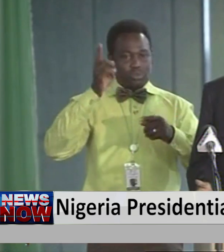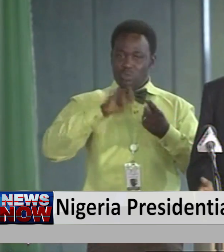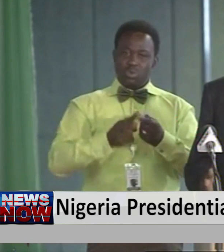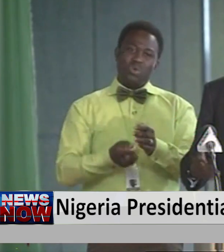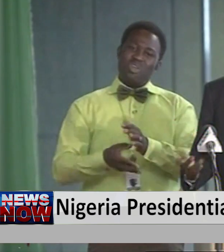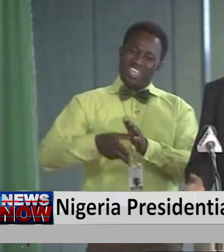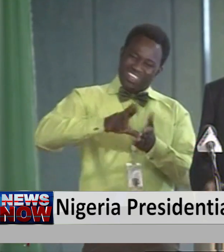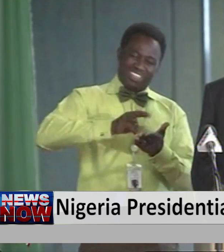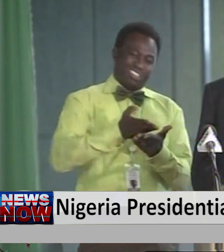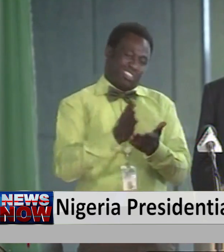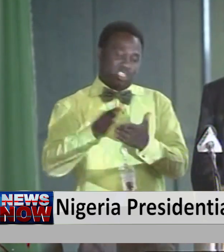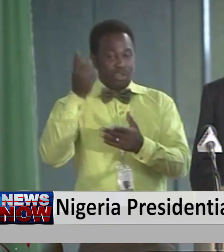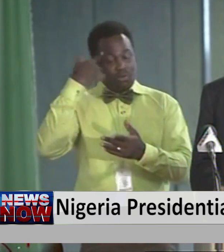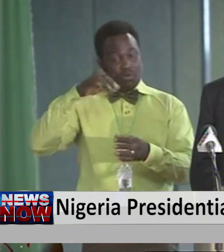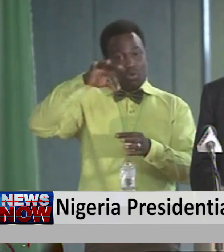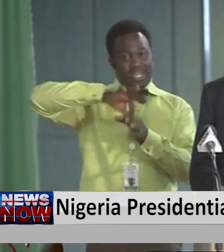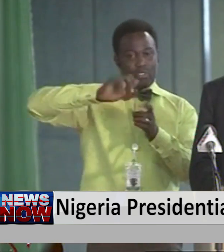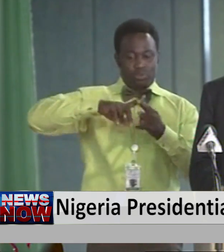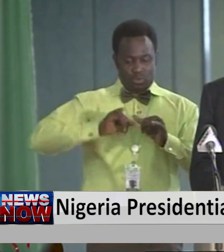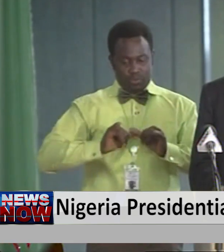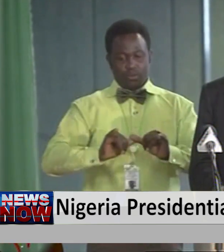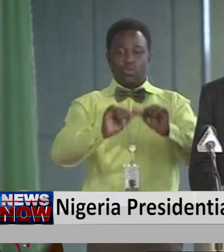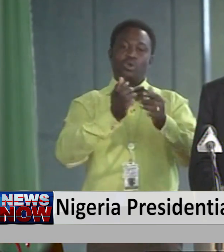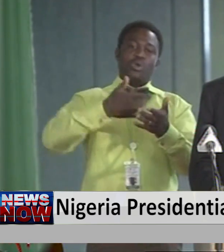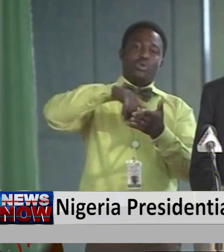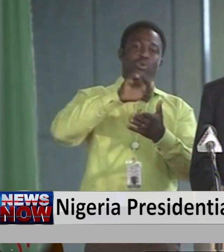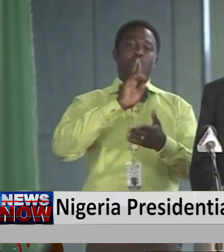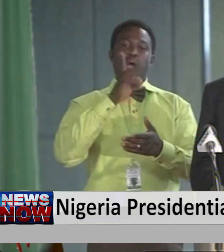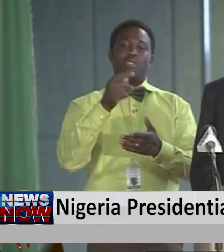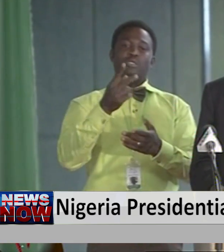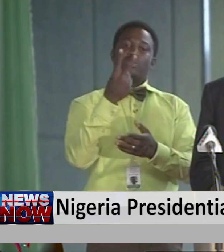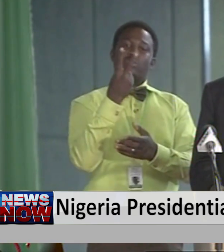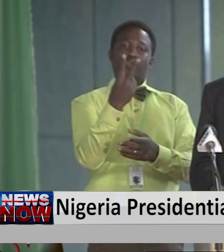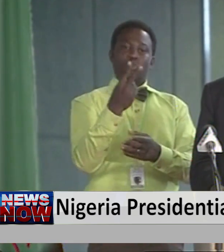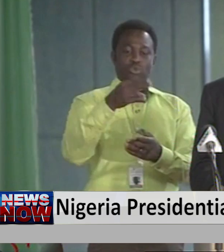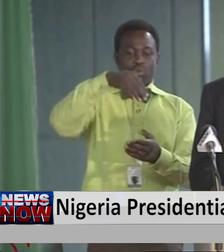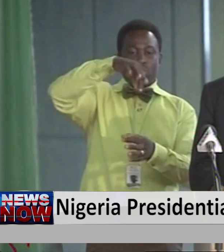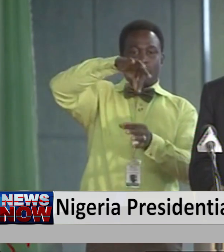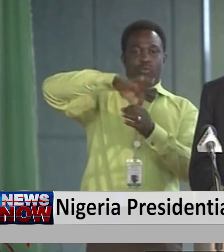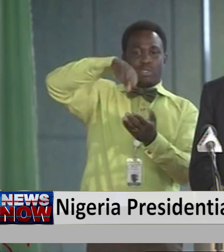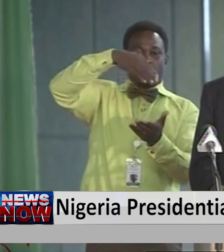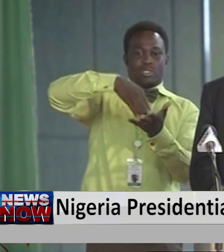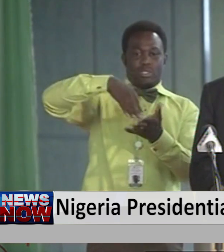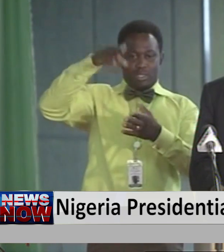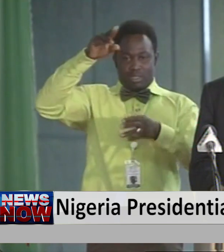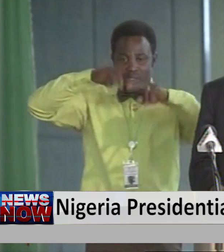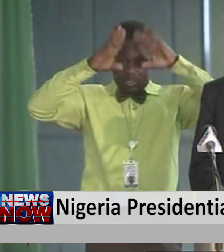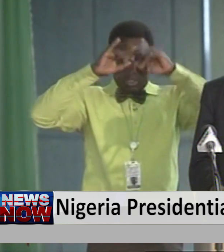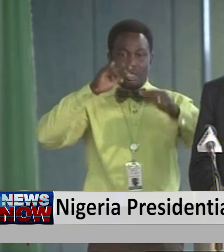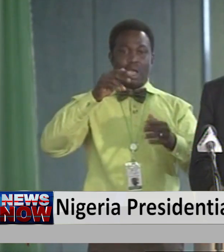redistribute this for the election to continue. Those are the two polling units, Mr. Chairman, at